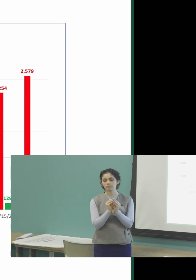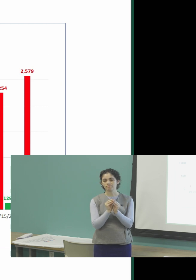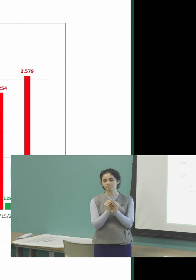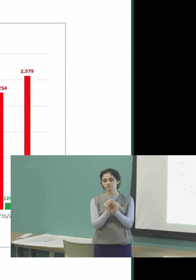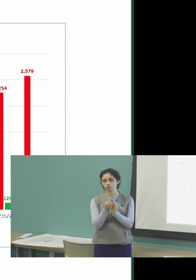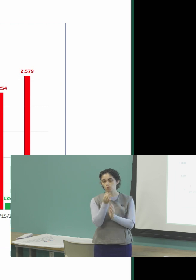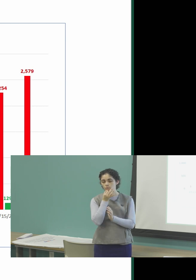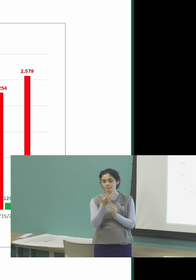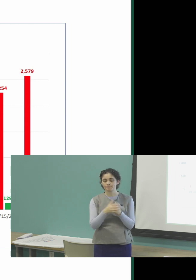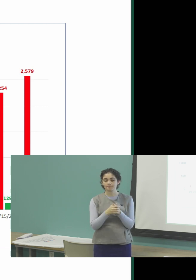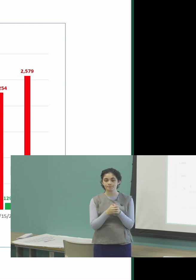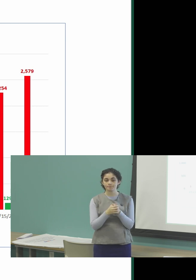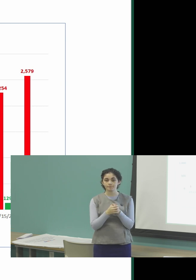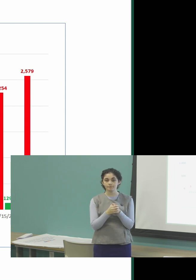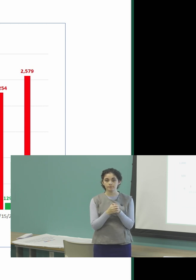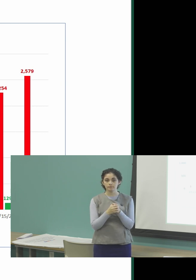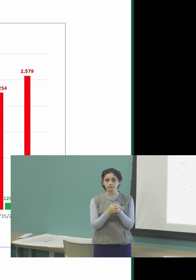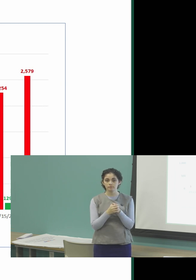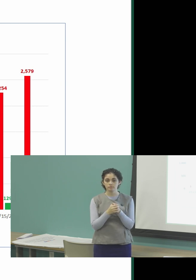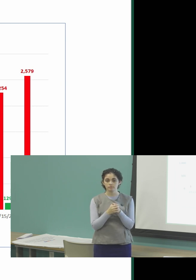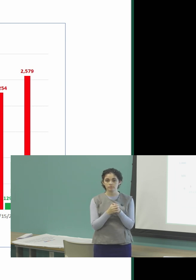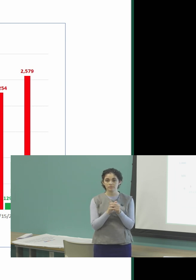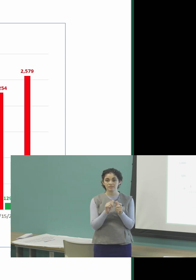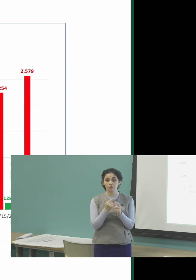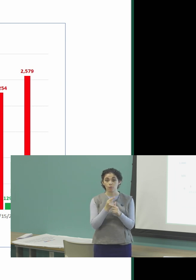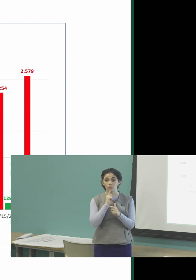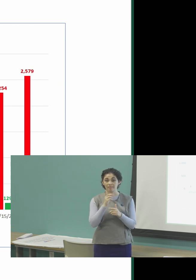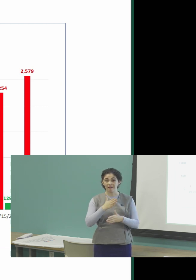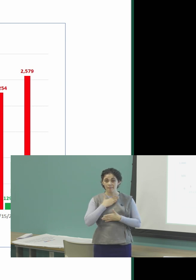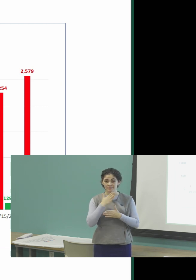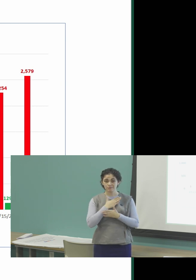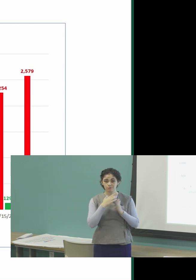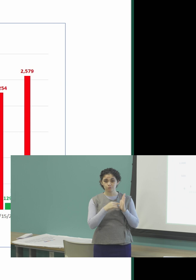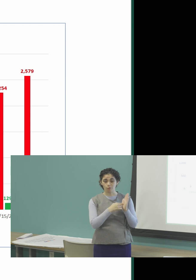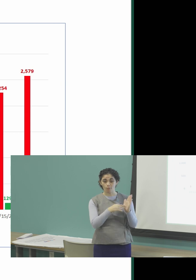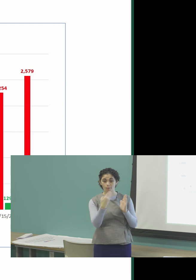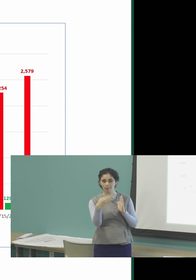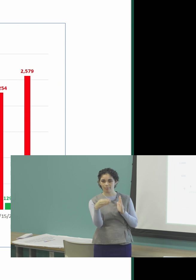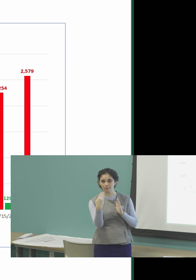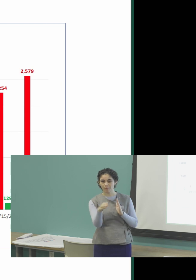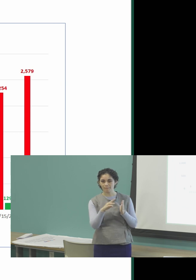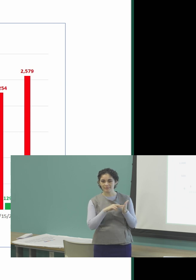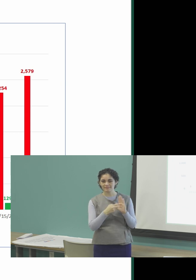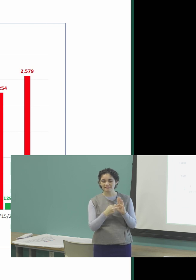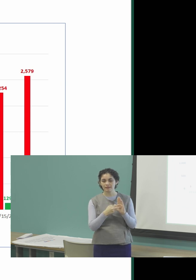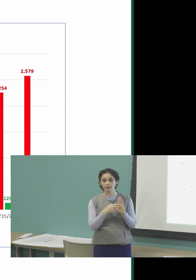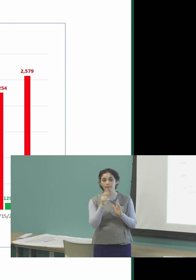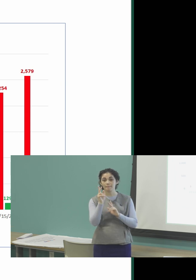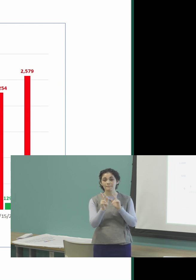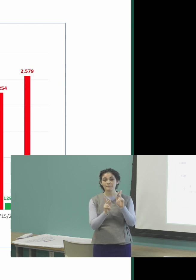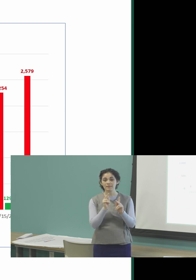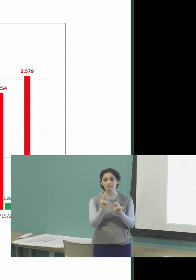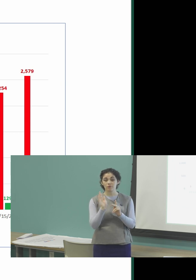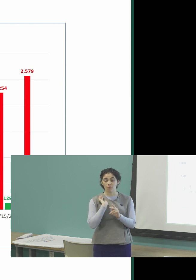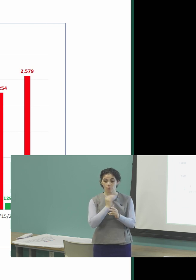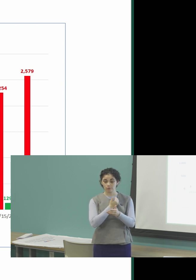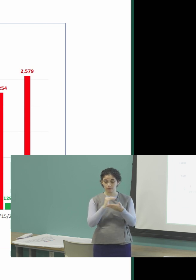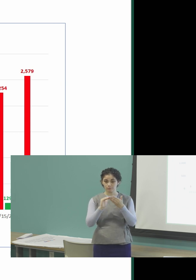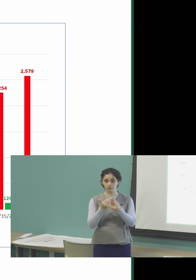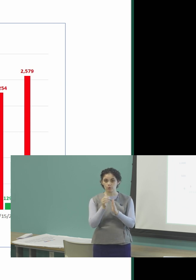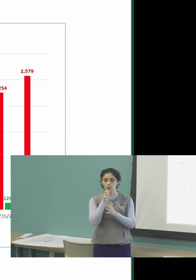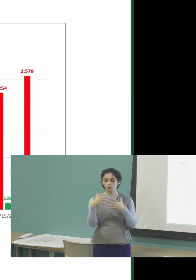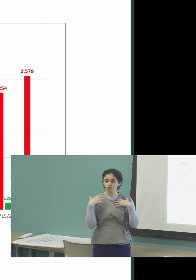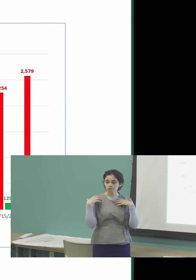shortly. And then I'm very pleased to show you the blue, which are the total number of our community members who